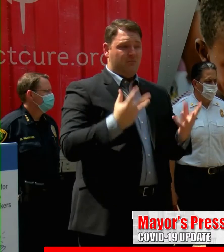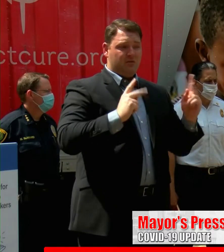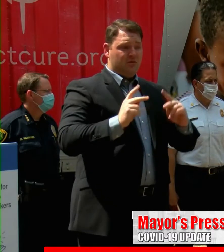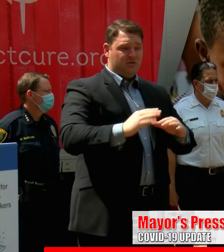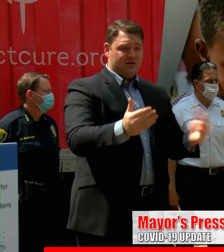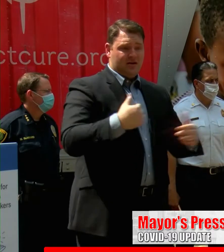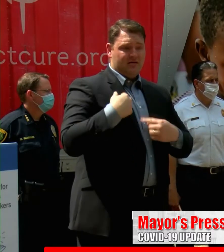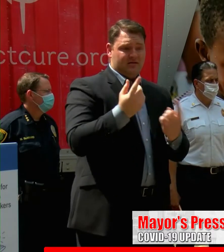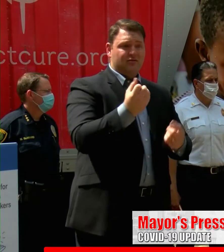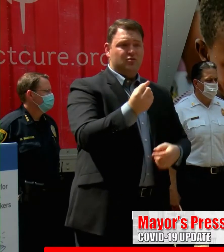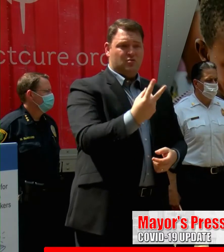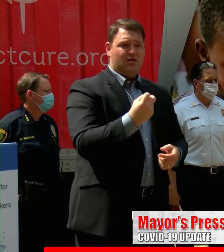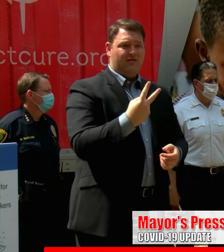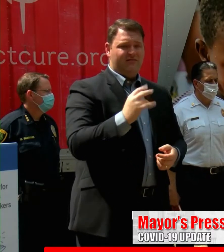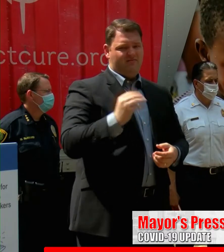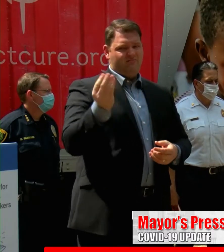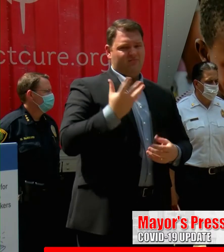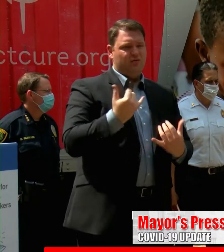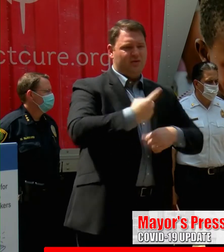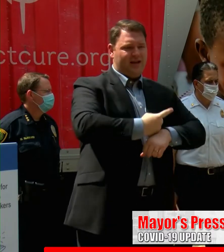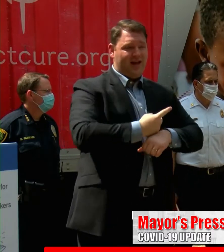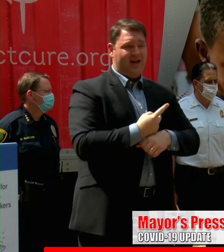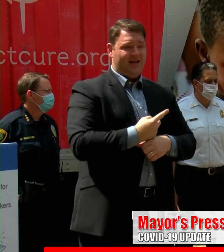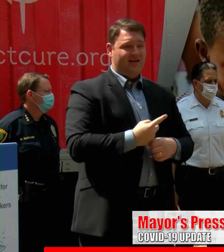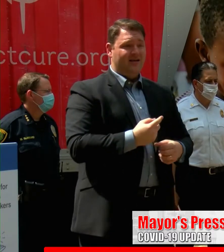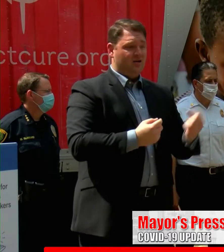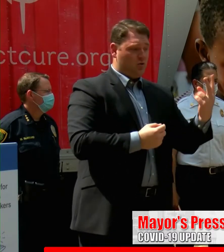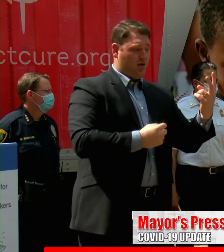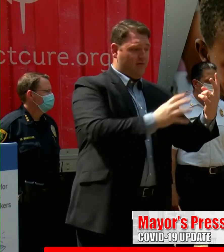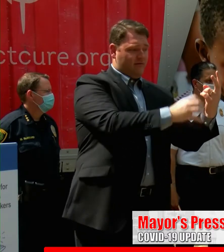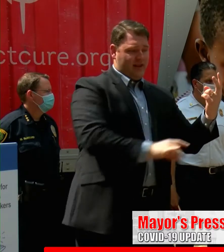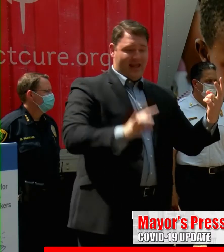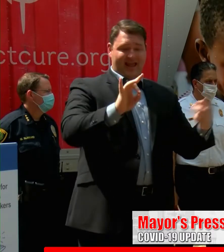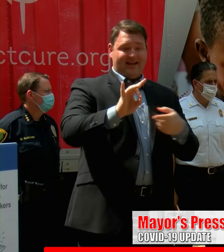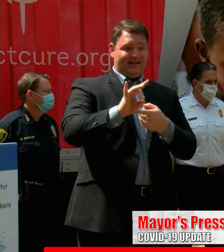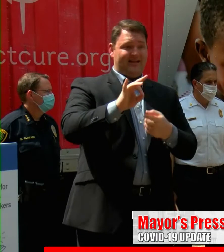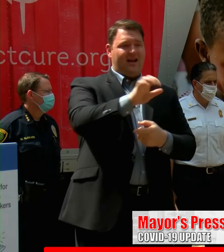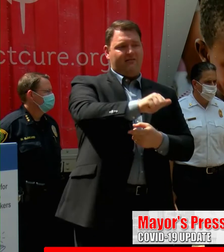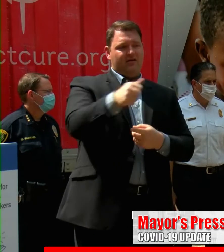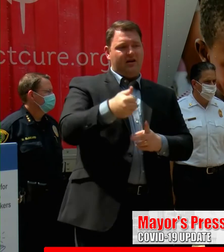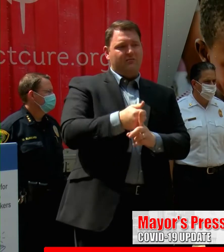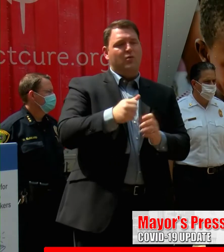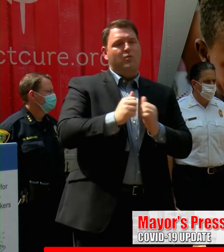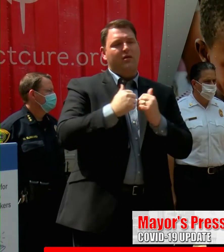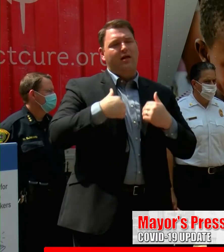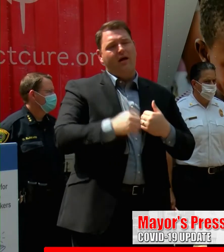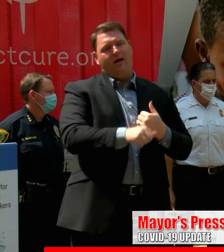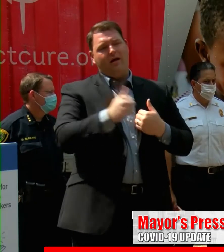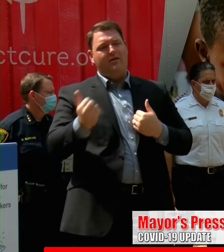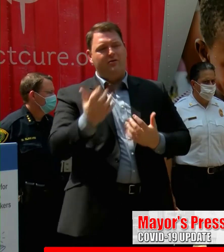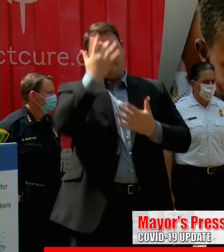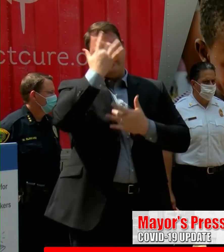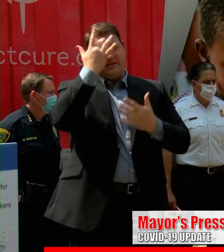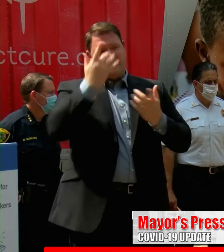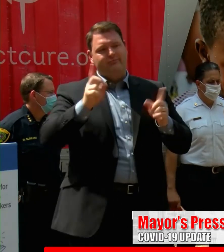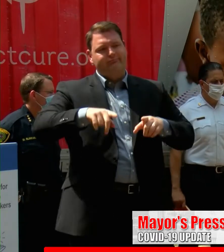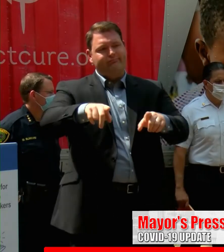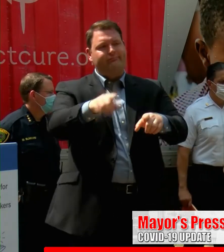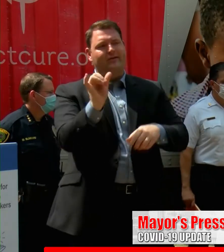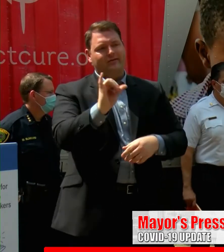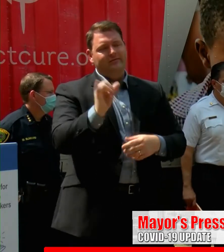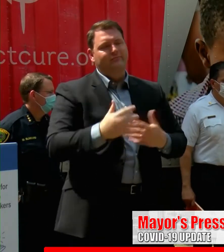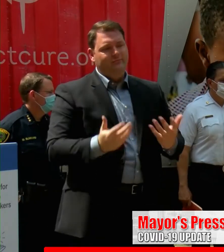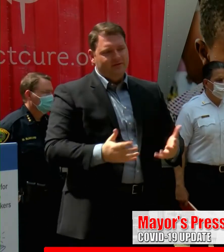being reported today, 8 of those 12 are African Americans with underlying health conditions. So we really need to get into many